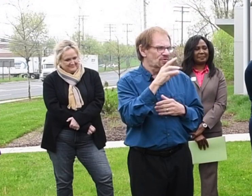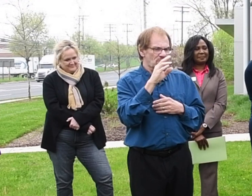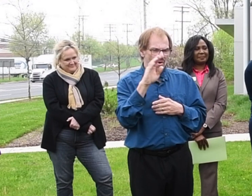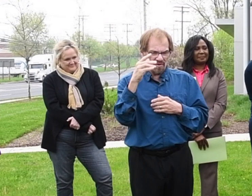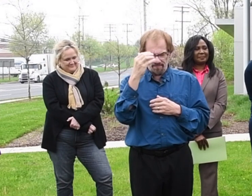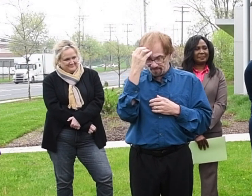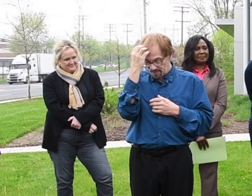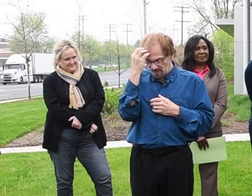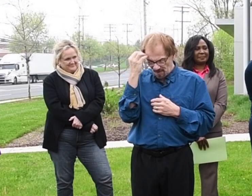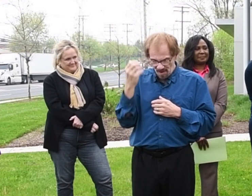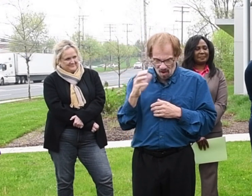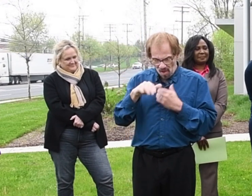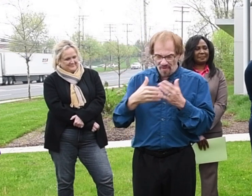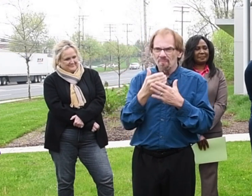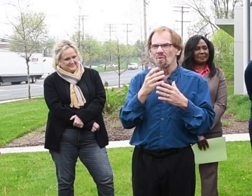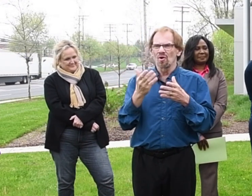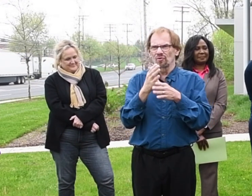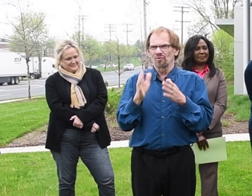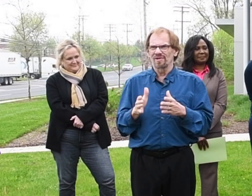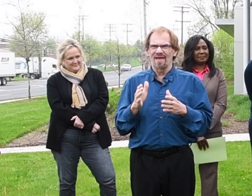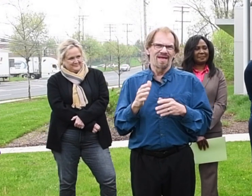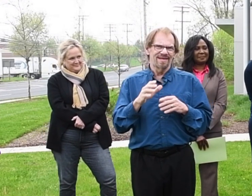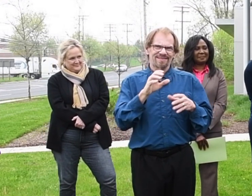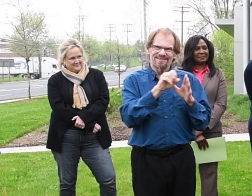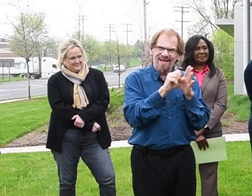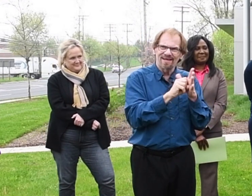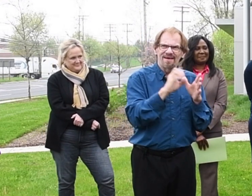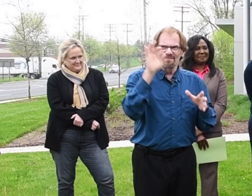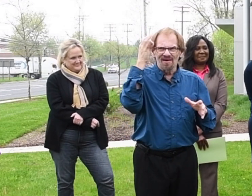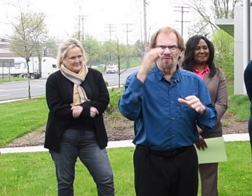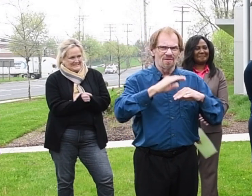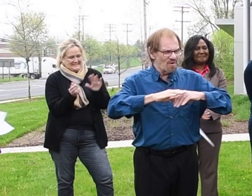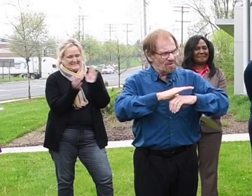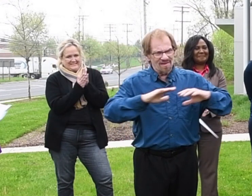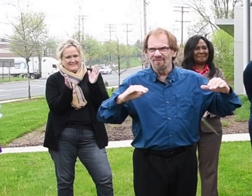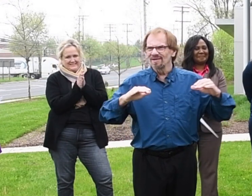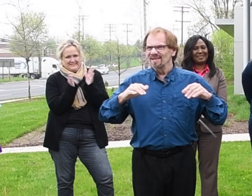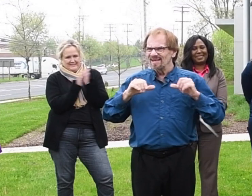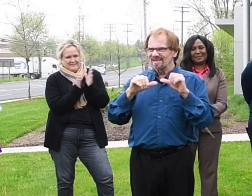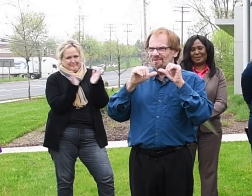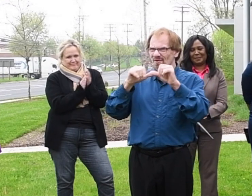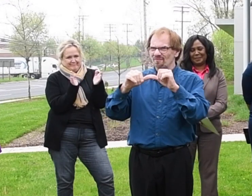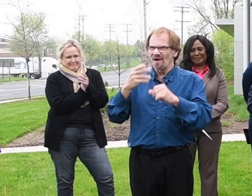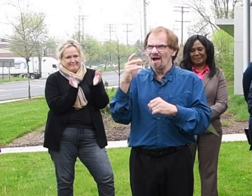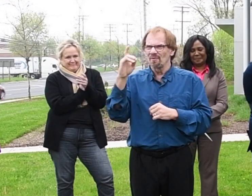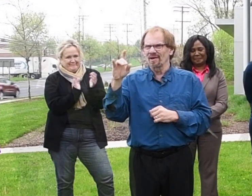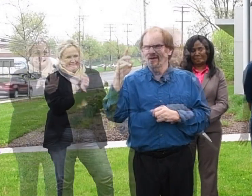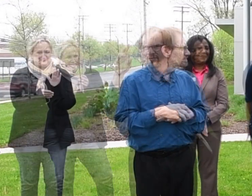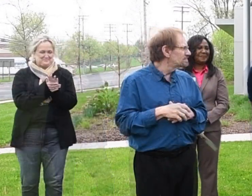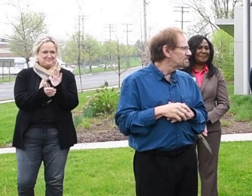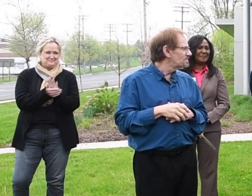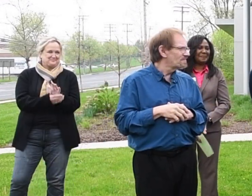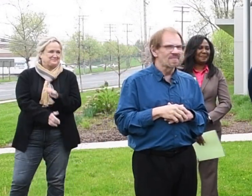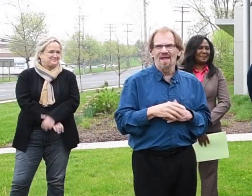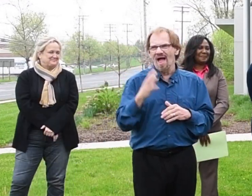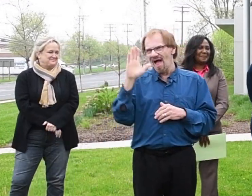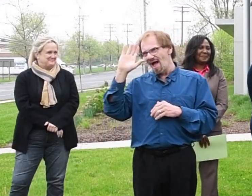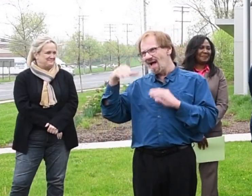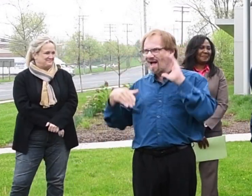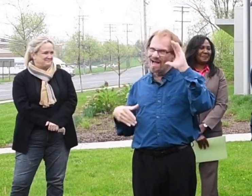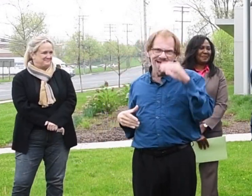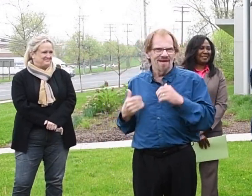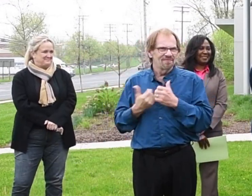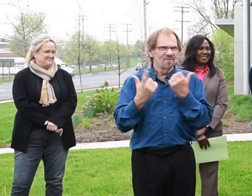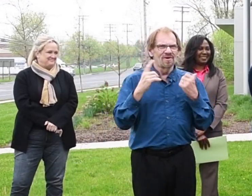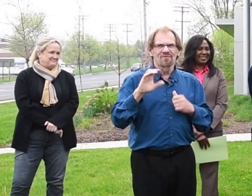partners at the state, local, and federal level. And let's keep this going for Howard County. Thank you so much, Dr. Ball. Thank you, Hi, everyone.